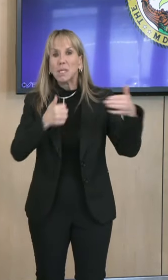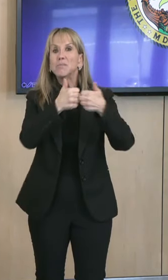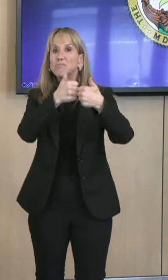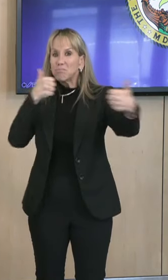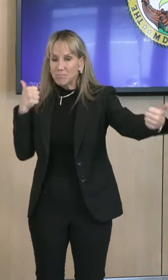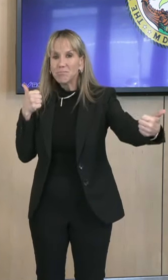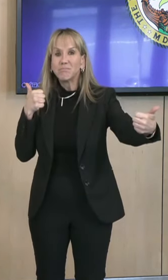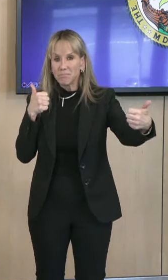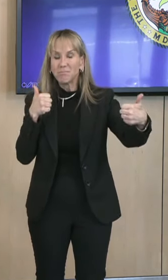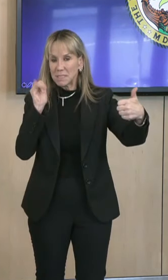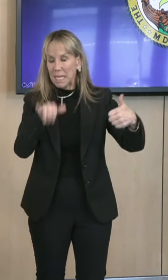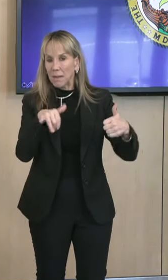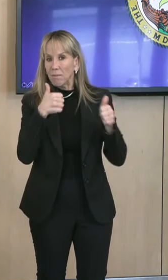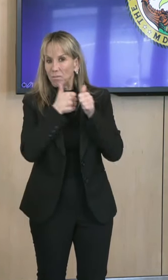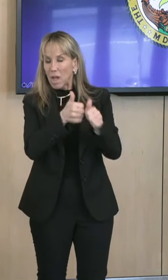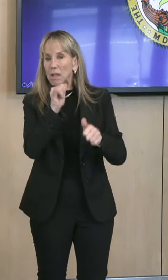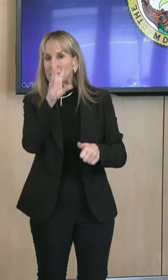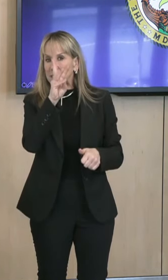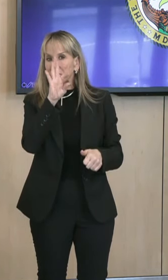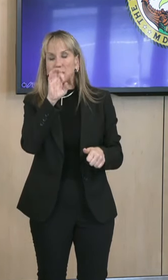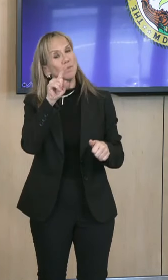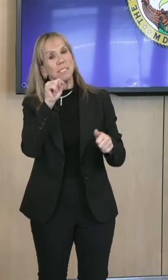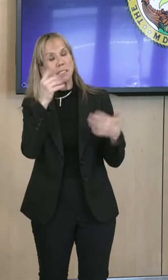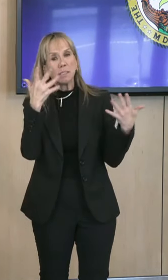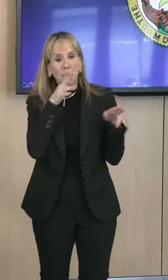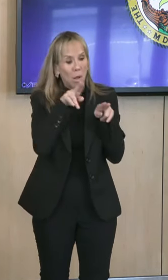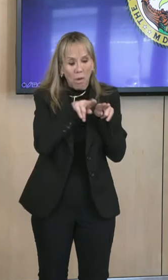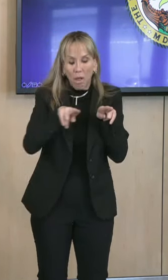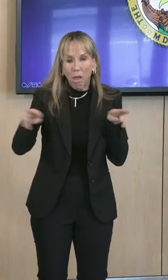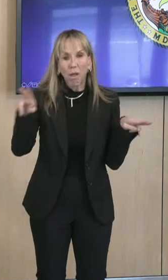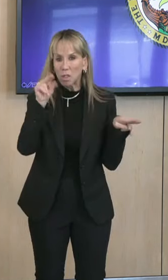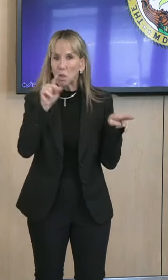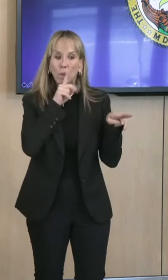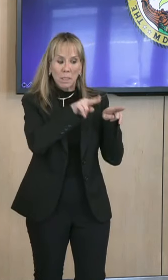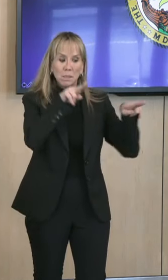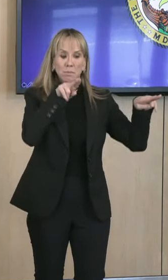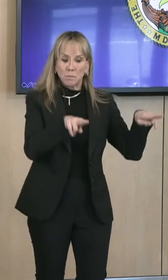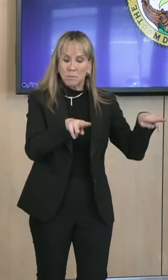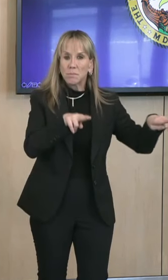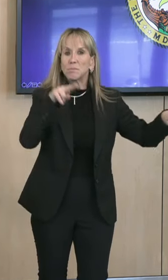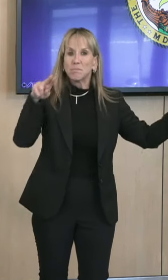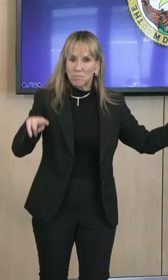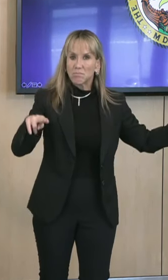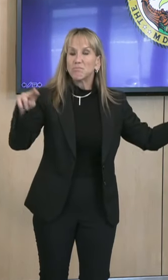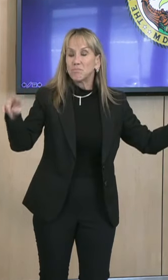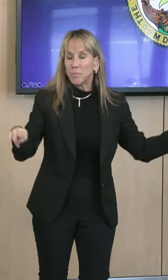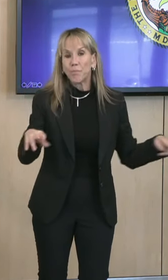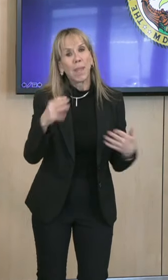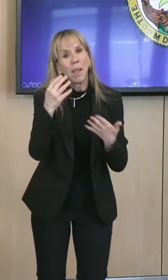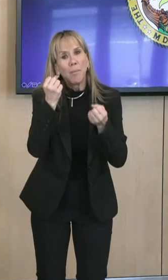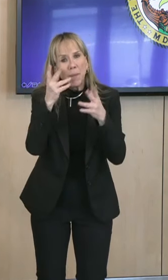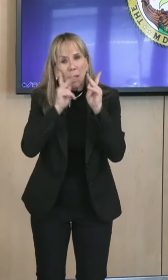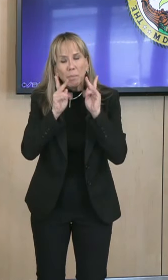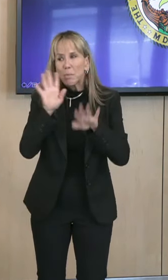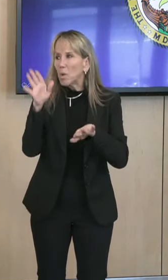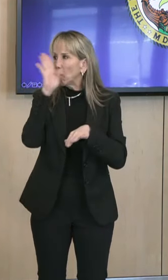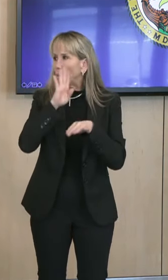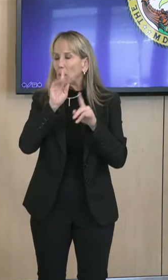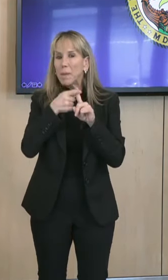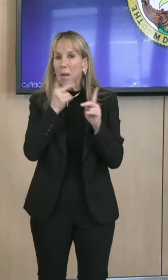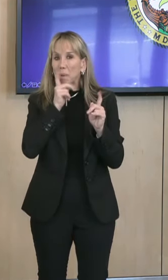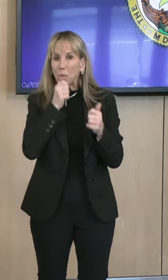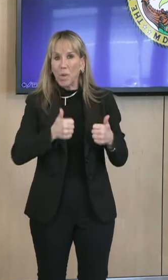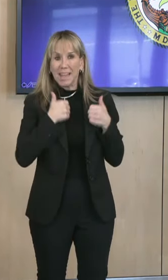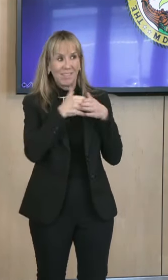distancing in a number of the shelters throughout San Diego County. There is great concern of individuals who live in congregate care settings